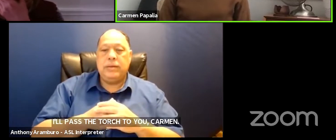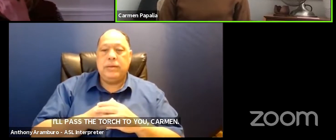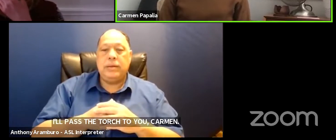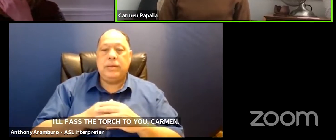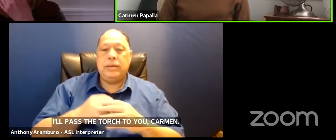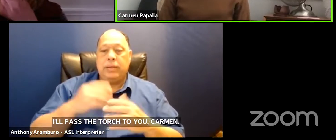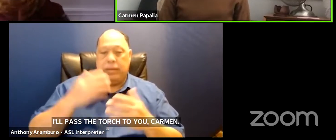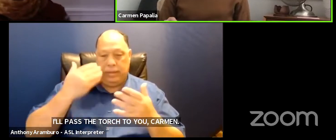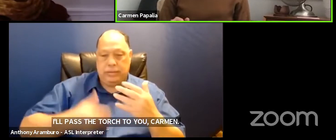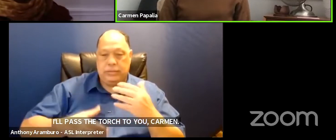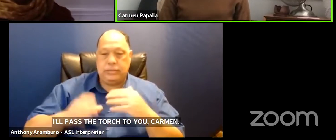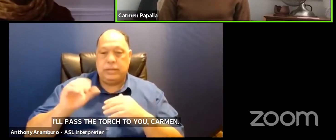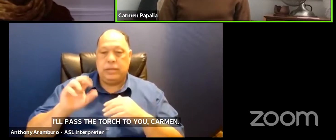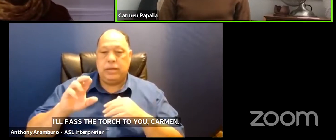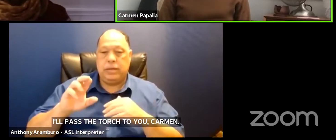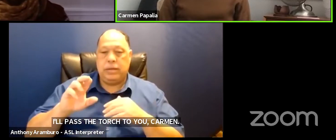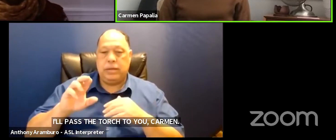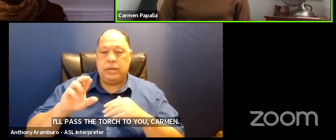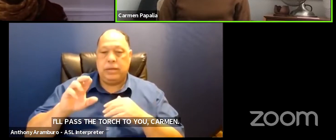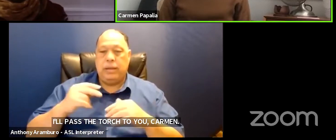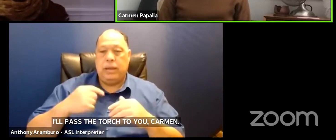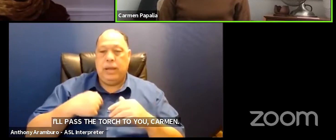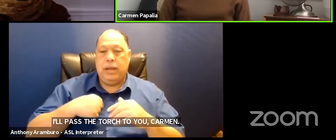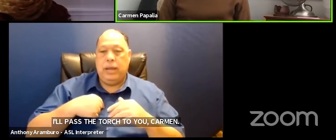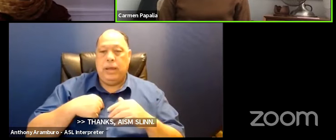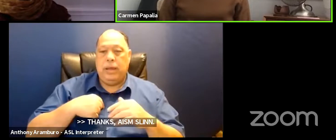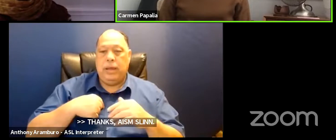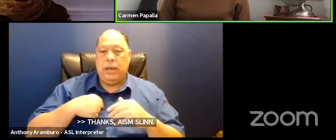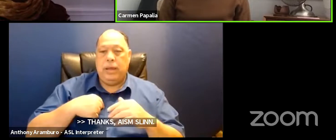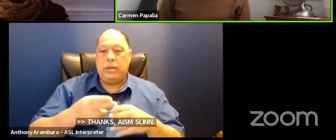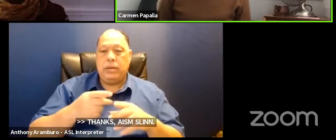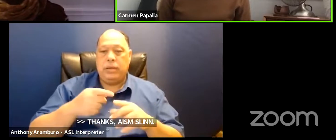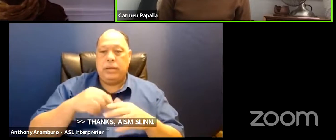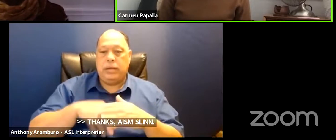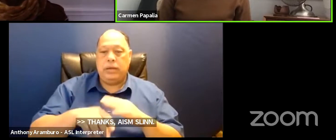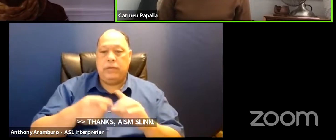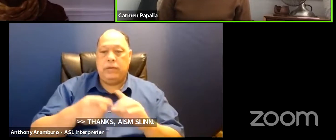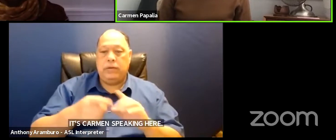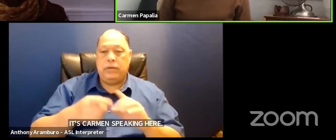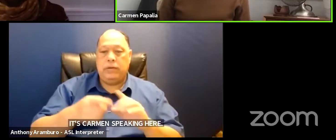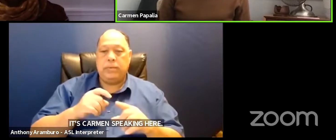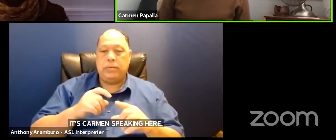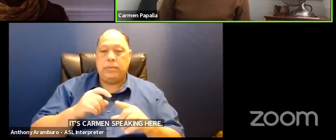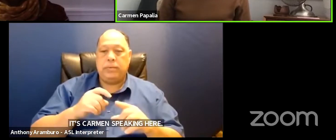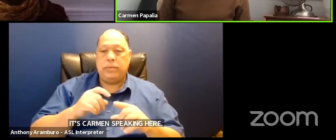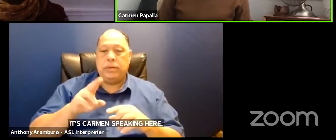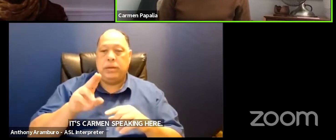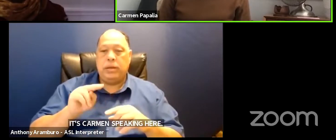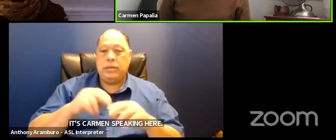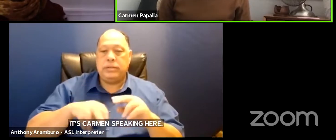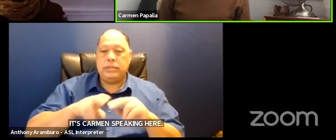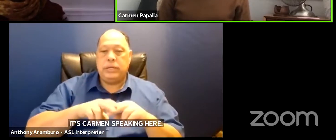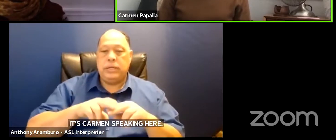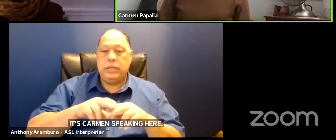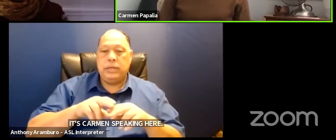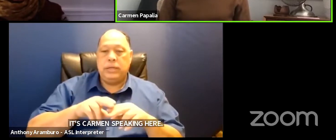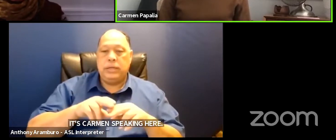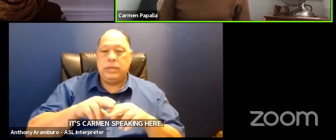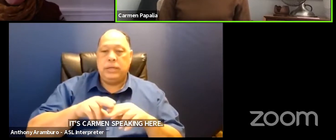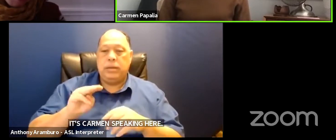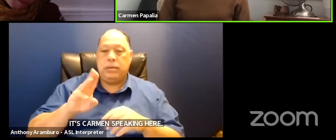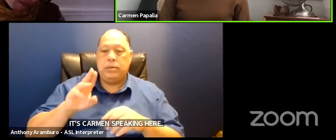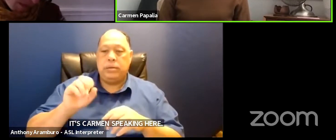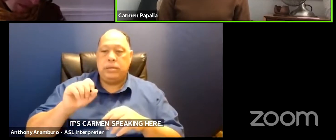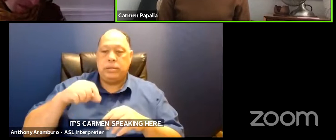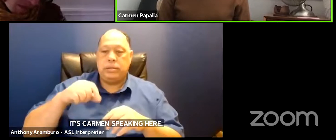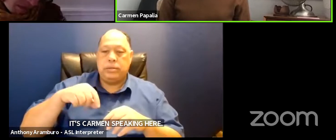speaking here. I'm calling in from the unceded and occupied territories of the Musqueam,